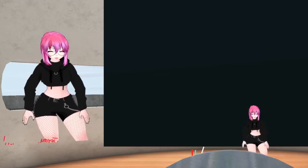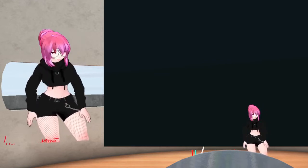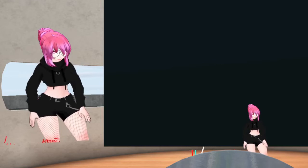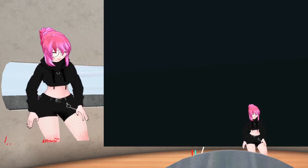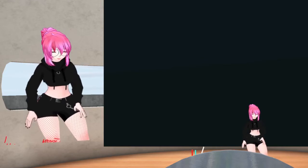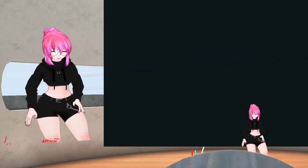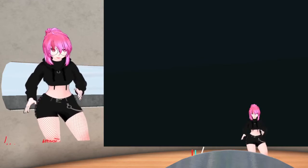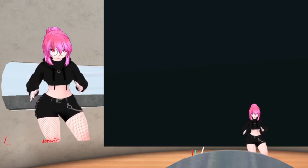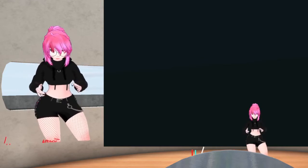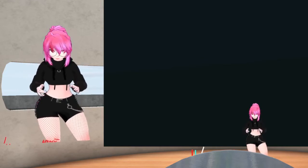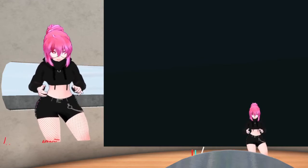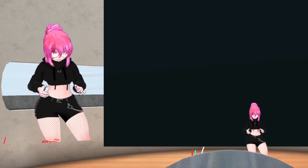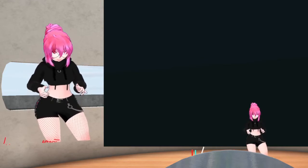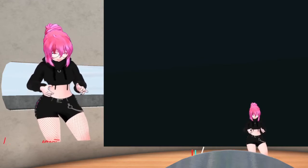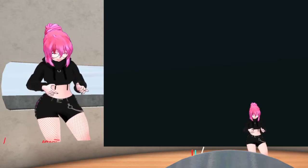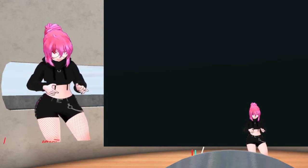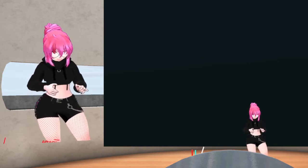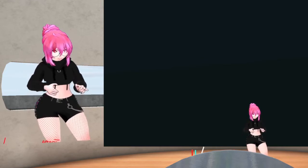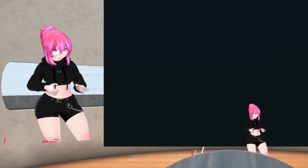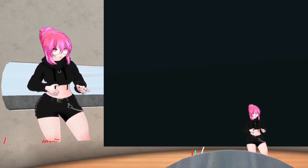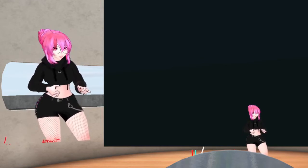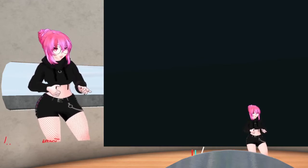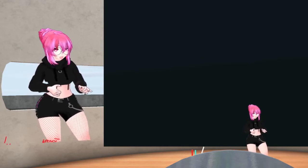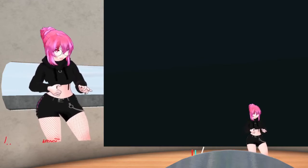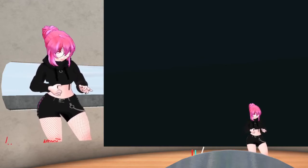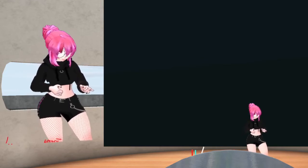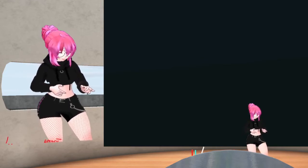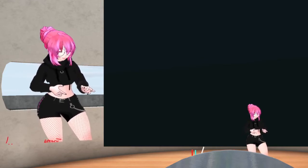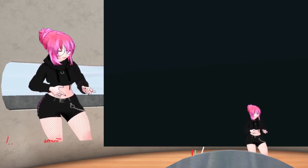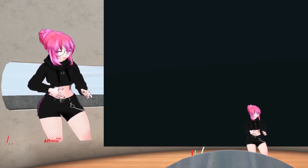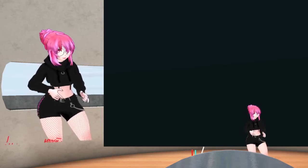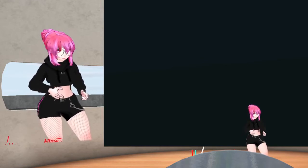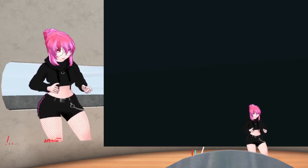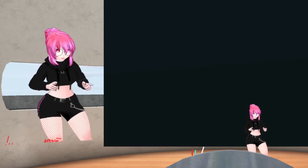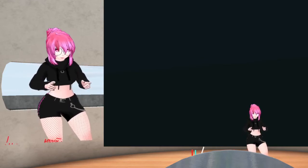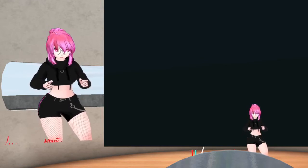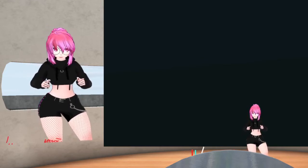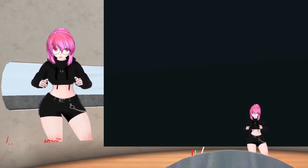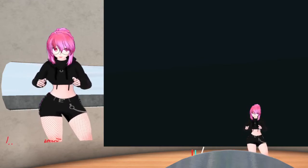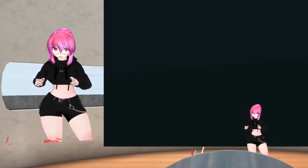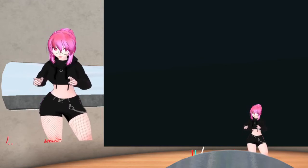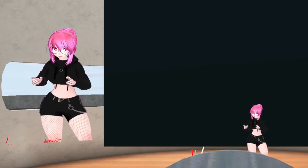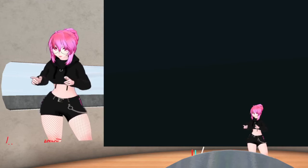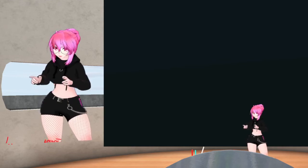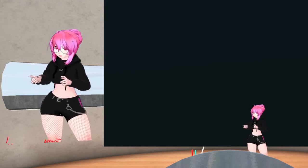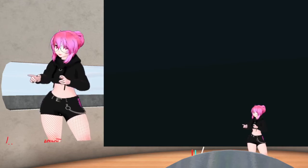Yeah. Sorry, I have people in my house. Any other questions?